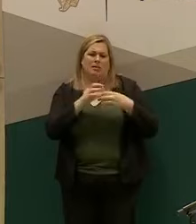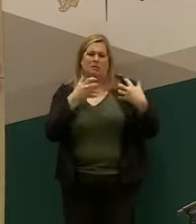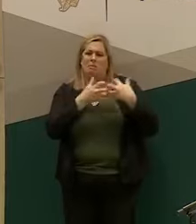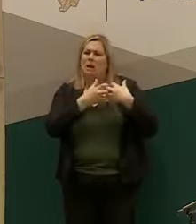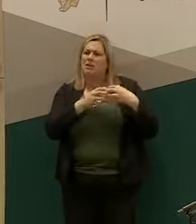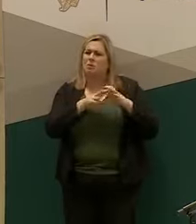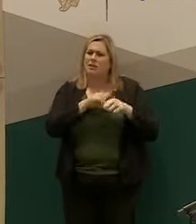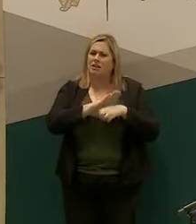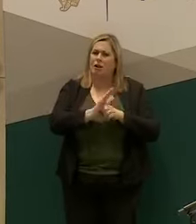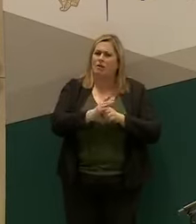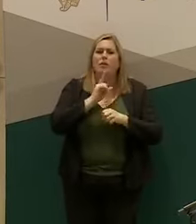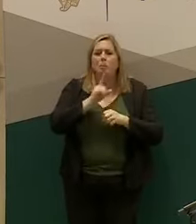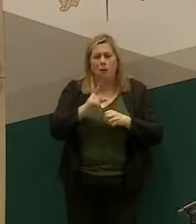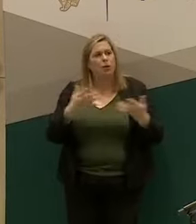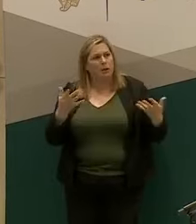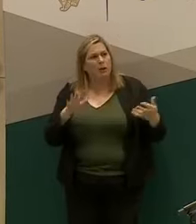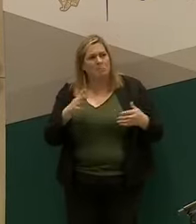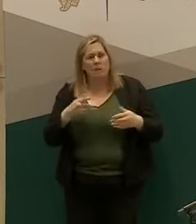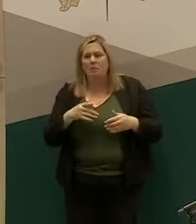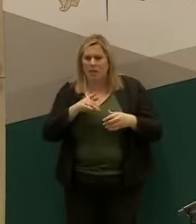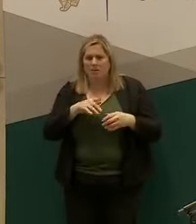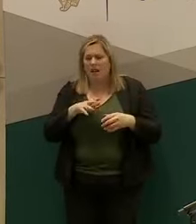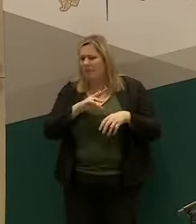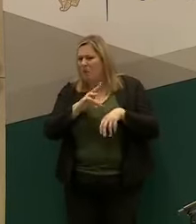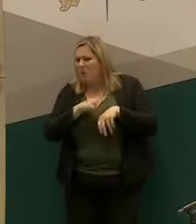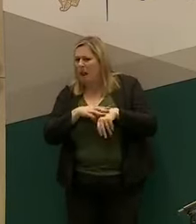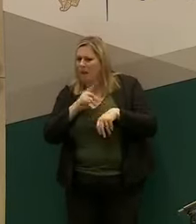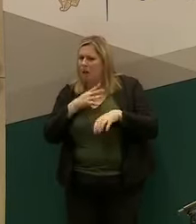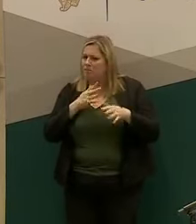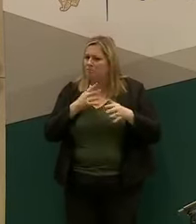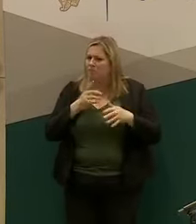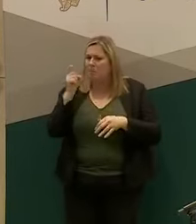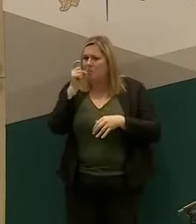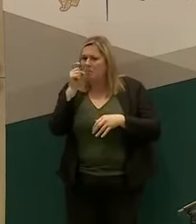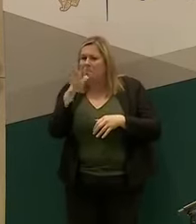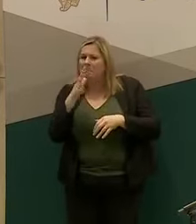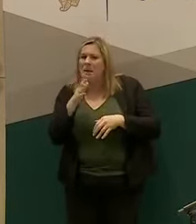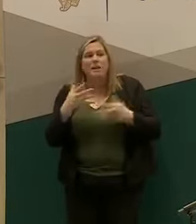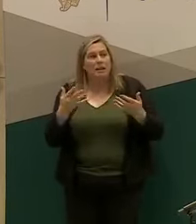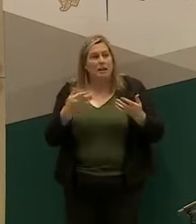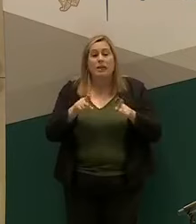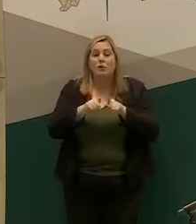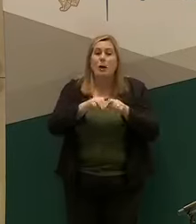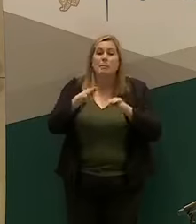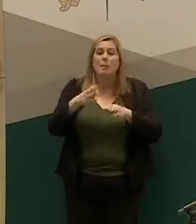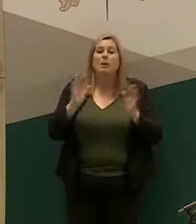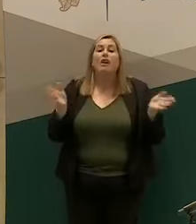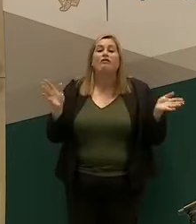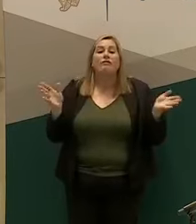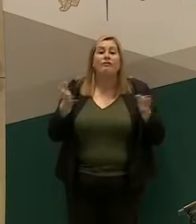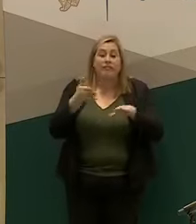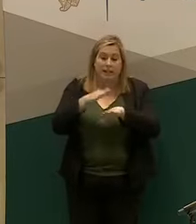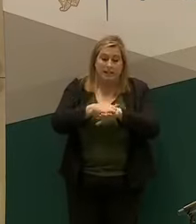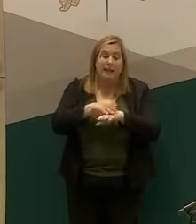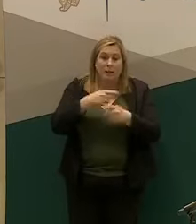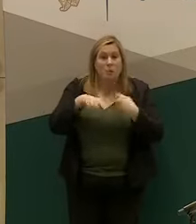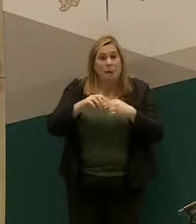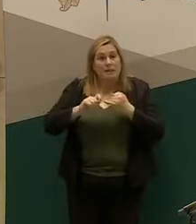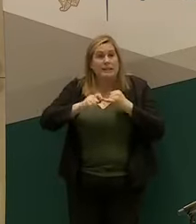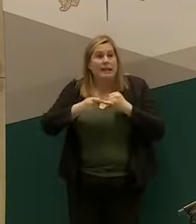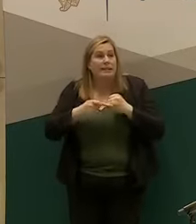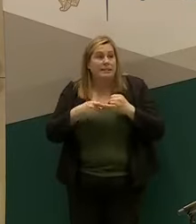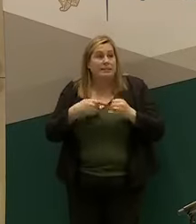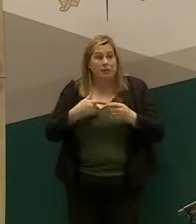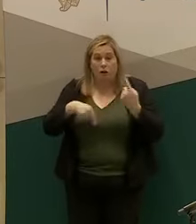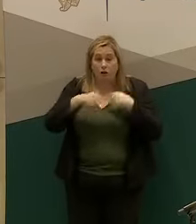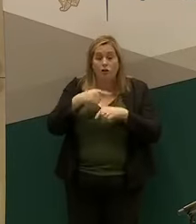infection, and to also consider testing of people who have died, as a way of greatly increasing our understanding of the